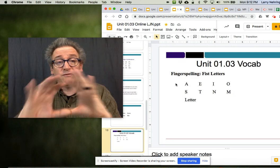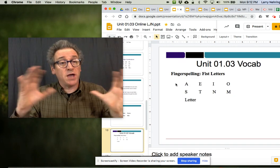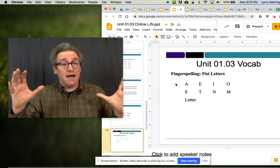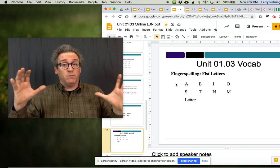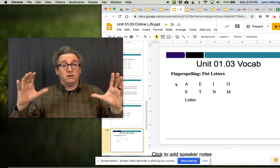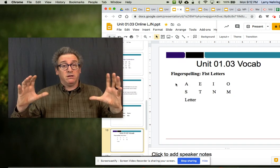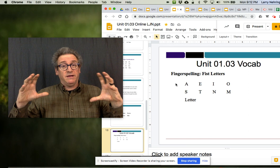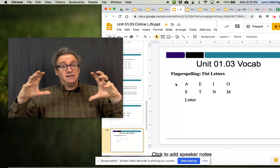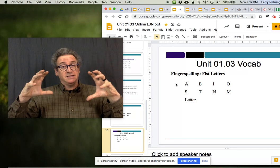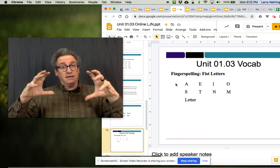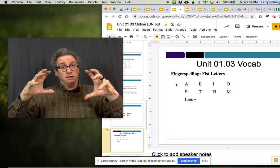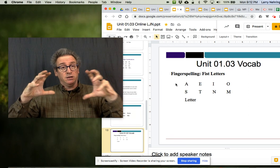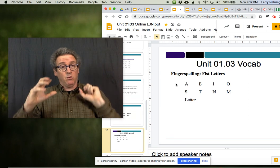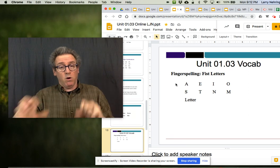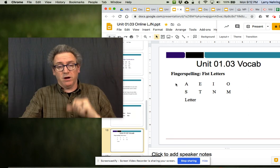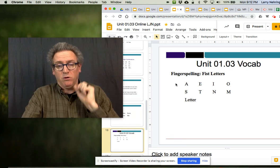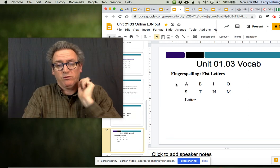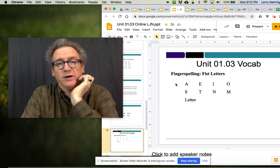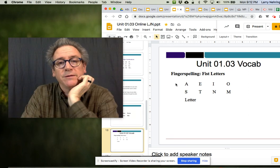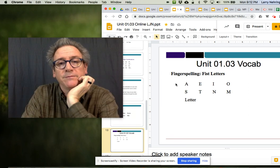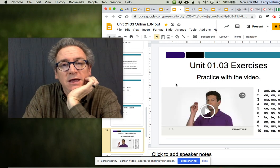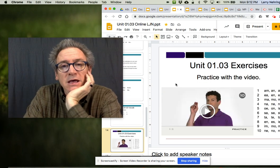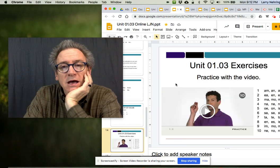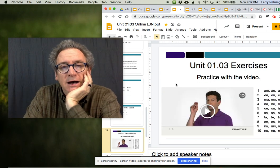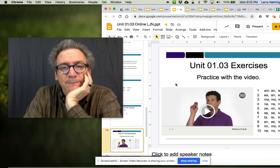all the vocab that is in 103.